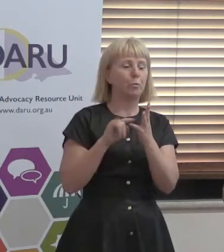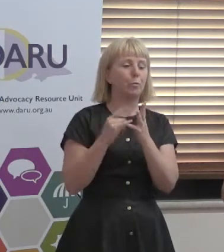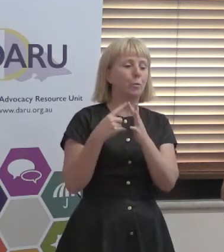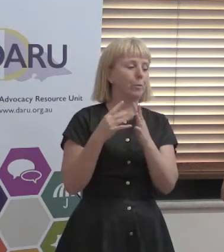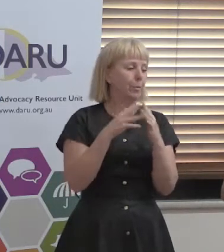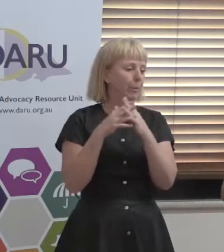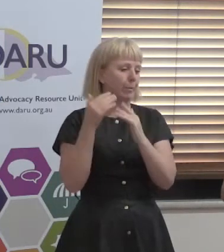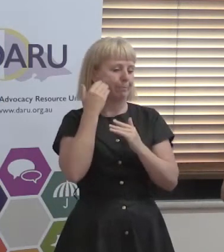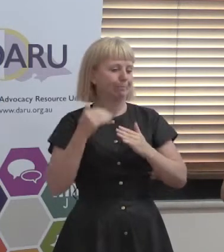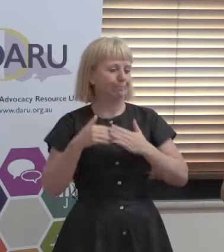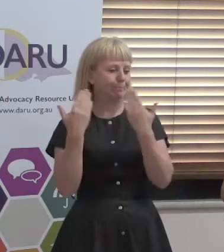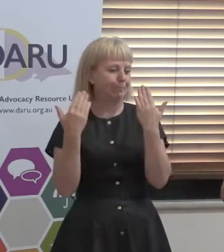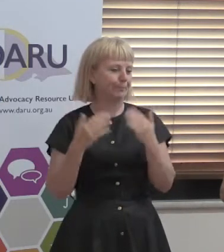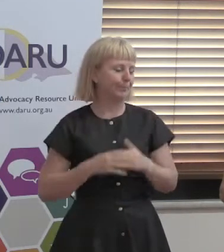day.